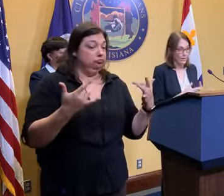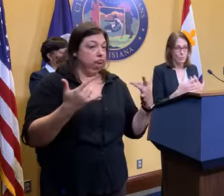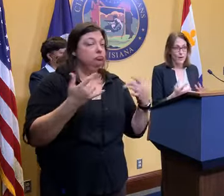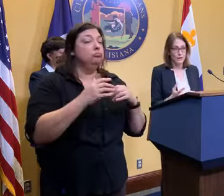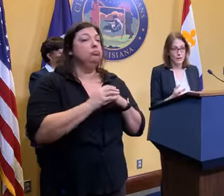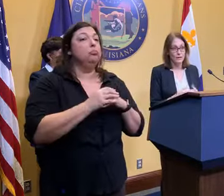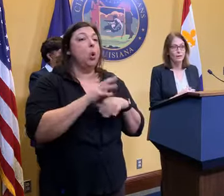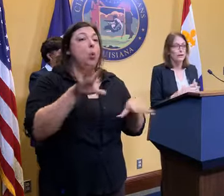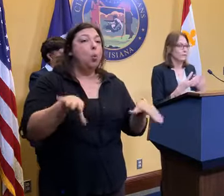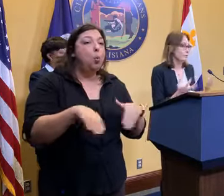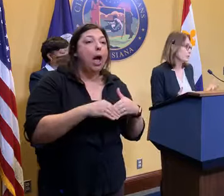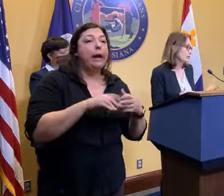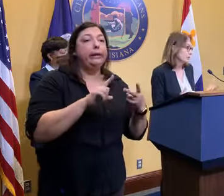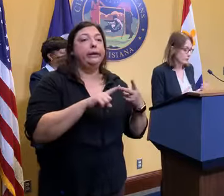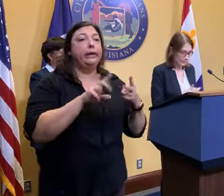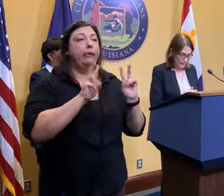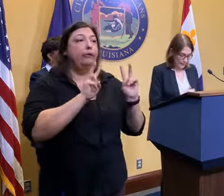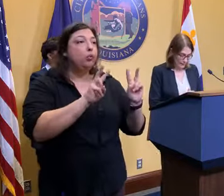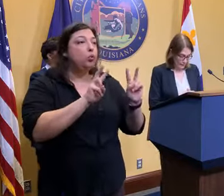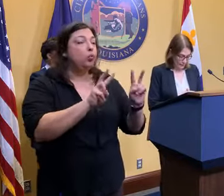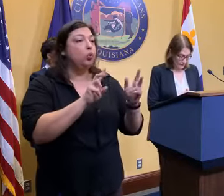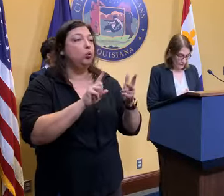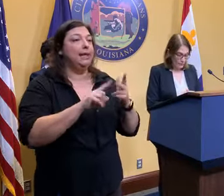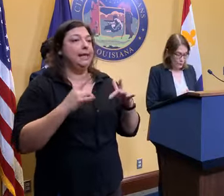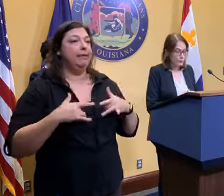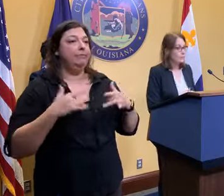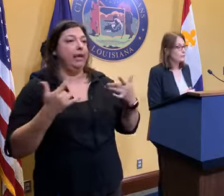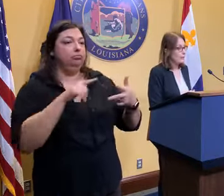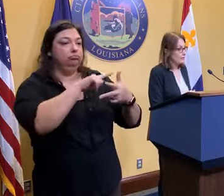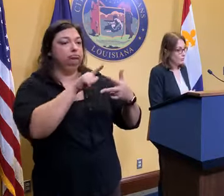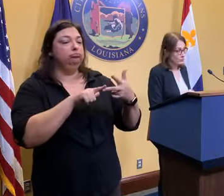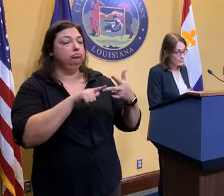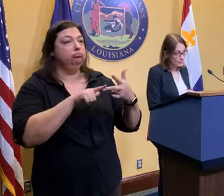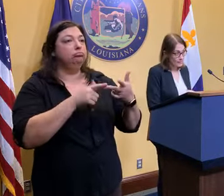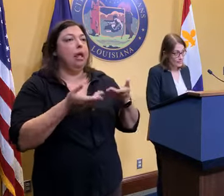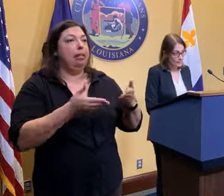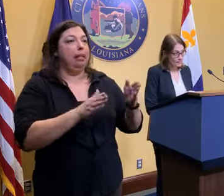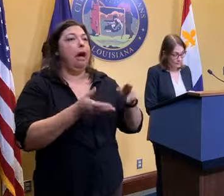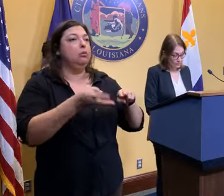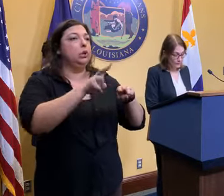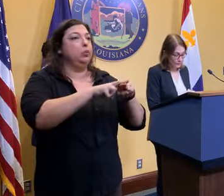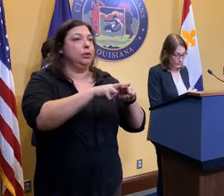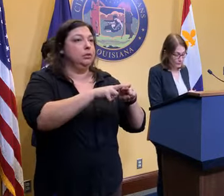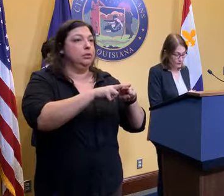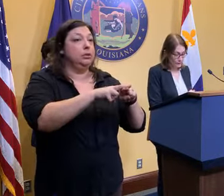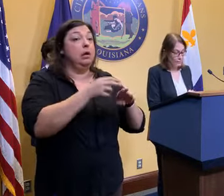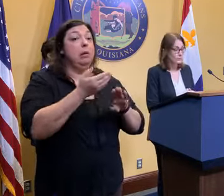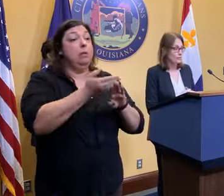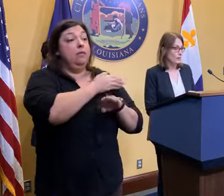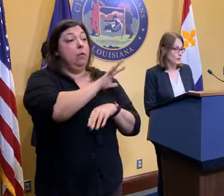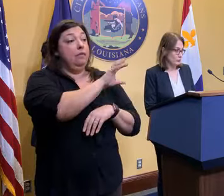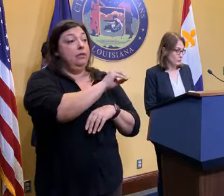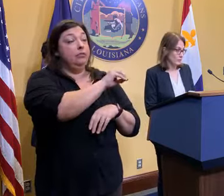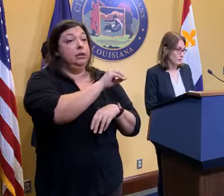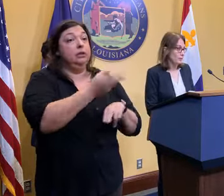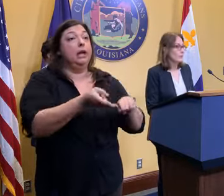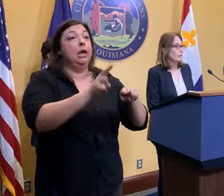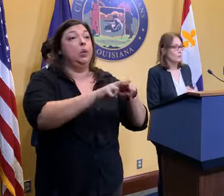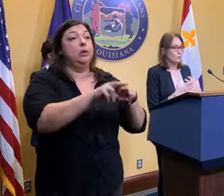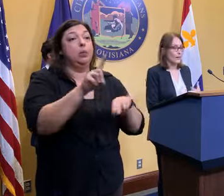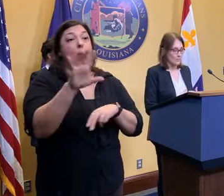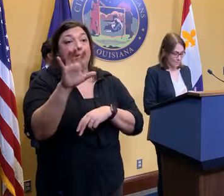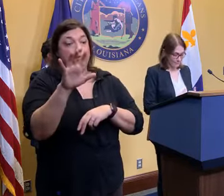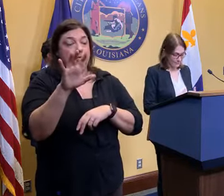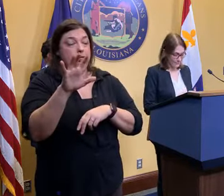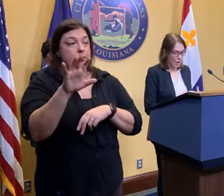gathering, a wedding, a funeral, an event, will be allowed to increase size from 50 to 100.